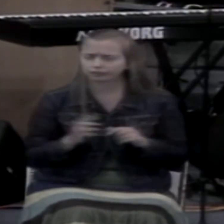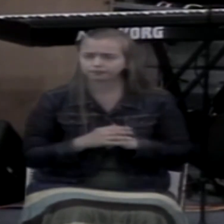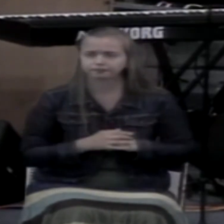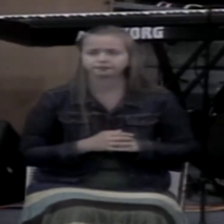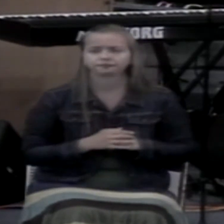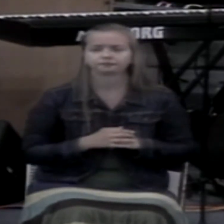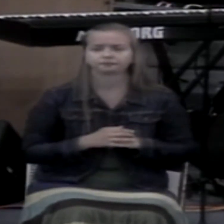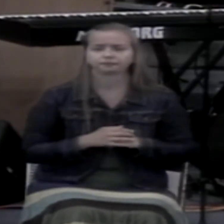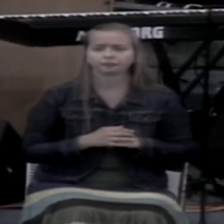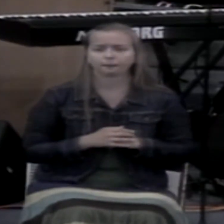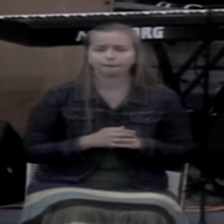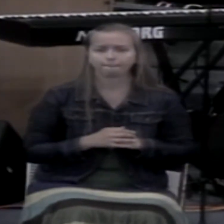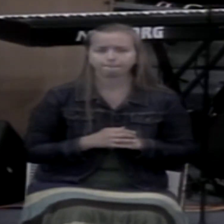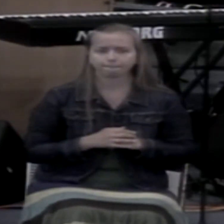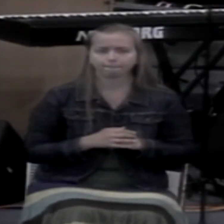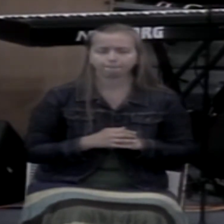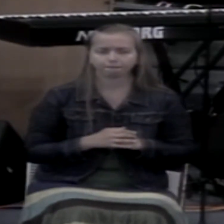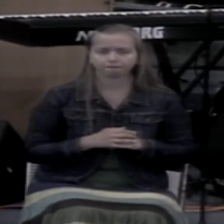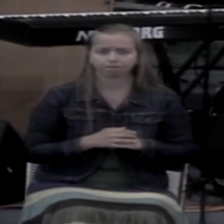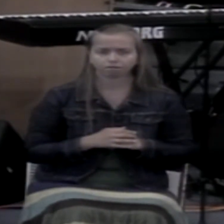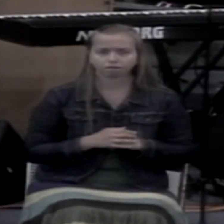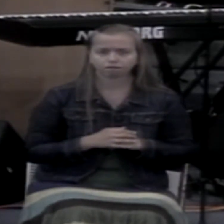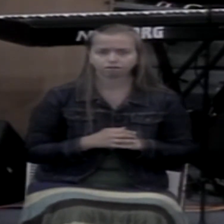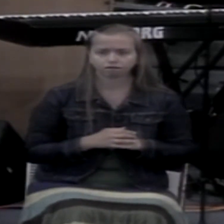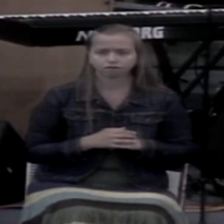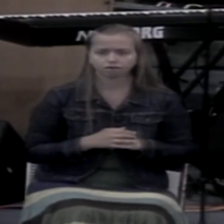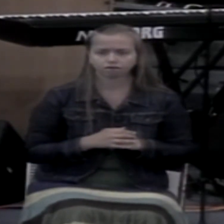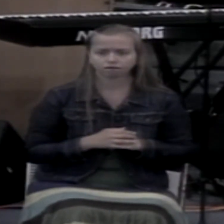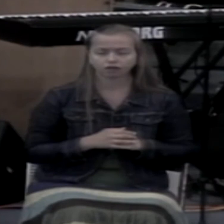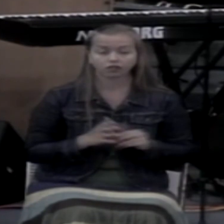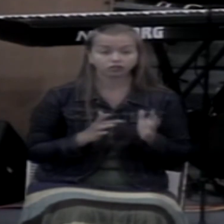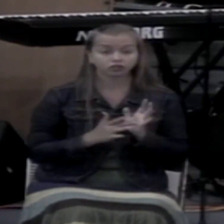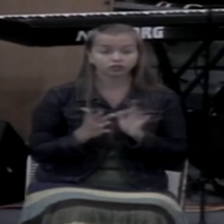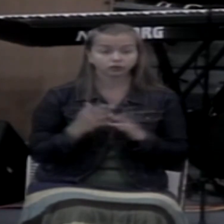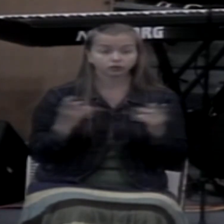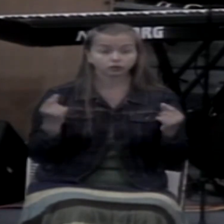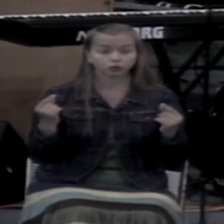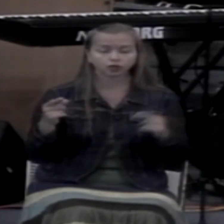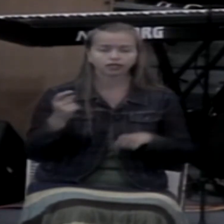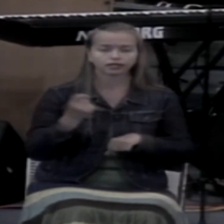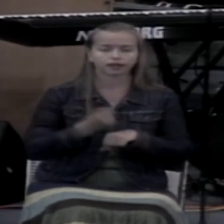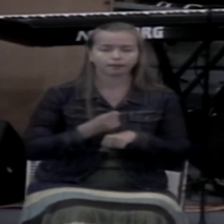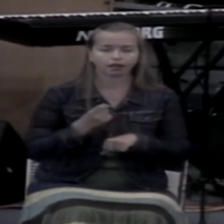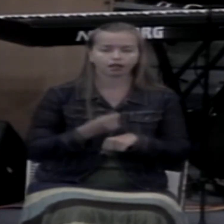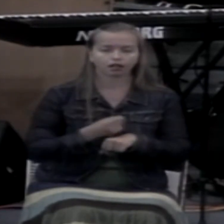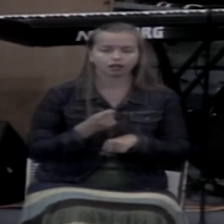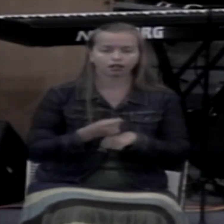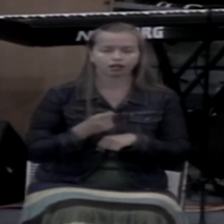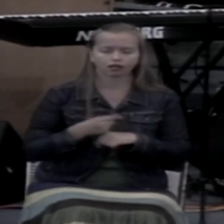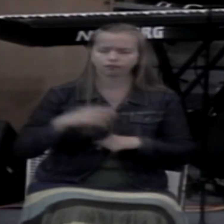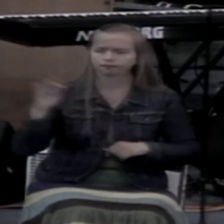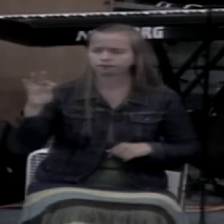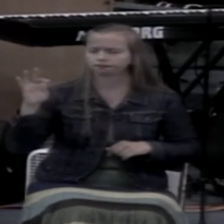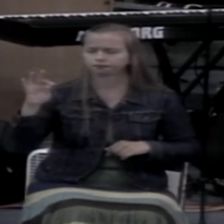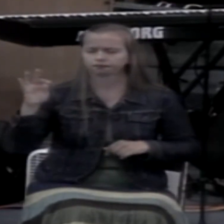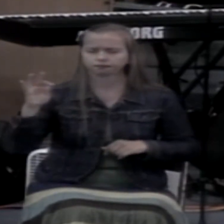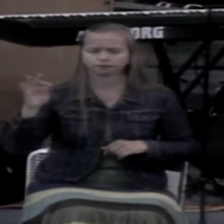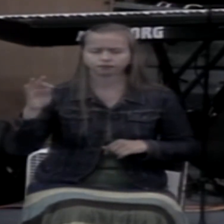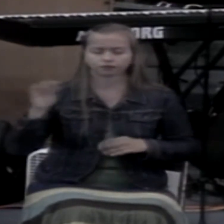52 states that when they found him, he was ministering to all the scribes.